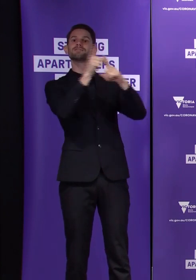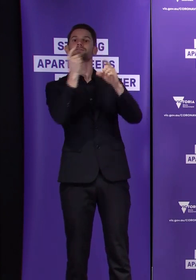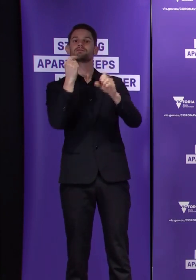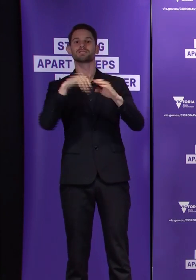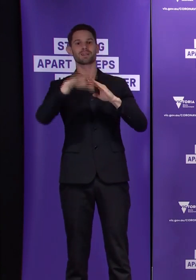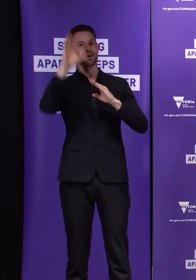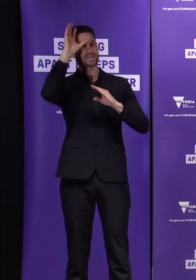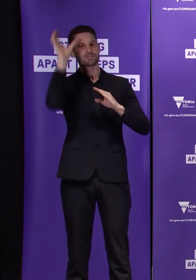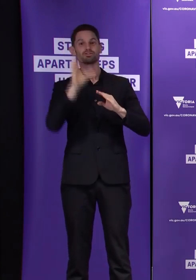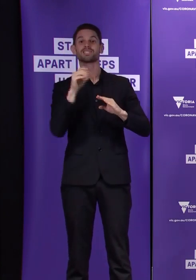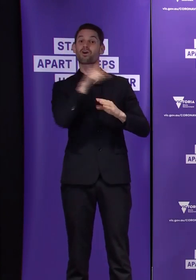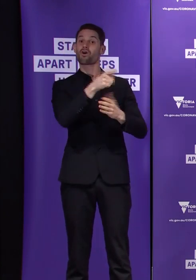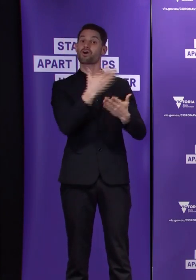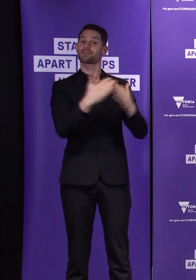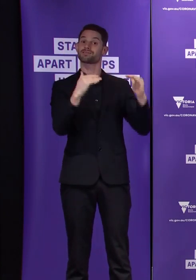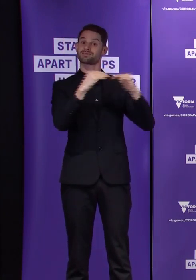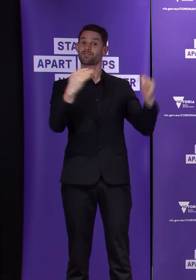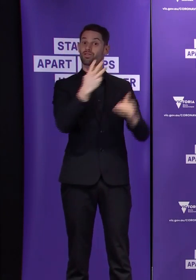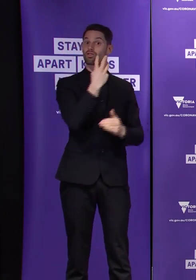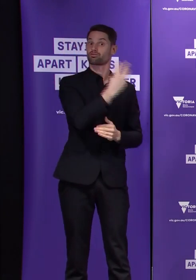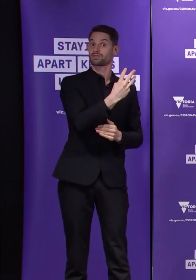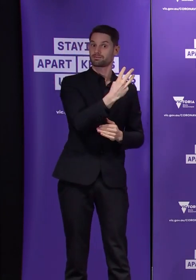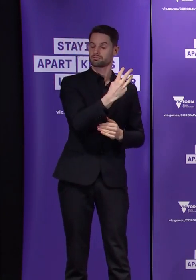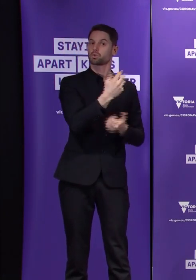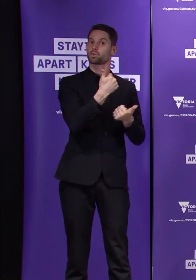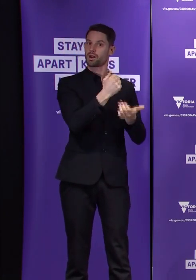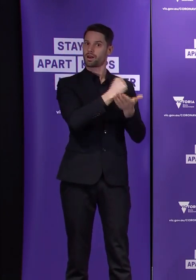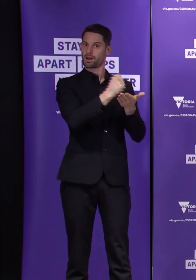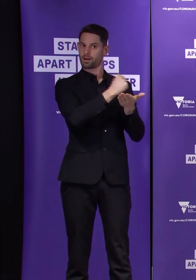3 restrictions. There are still some that are being